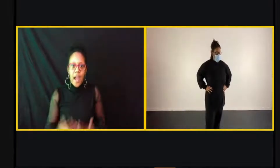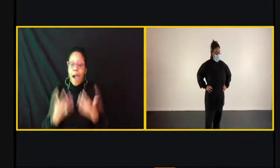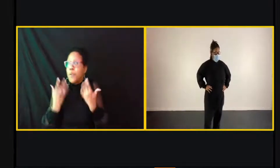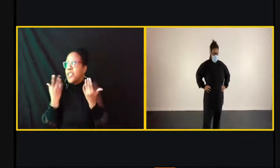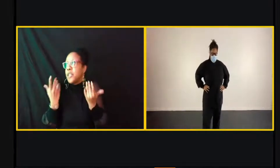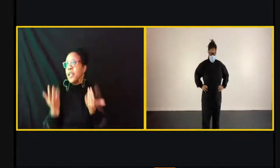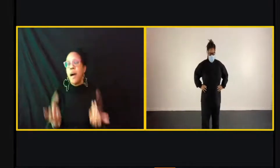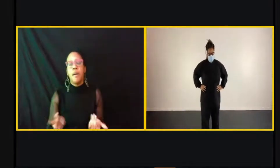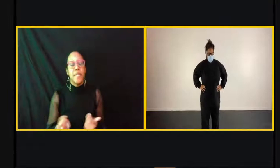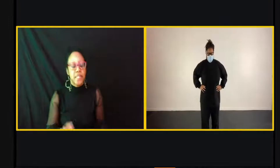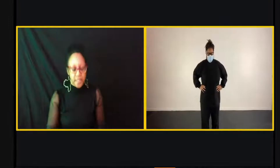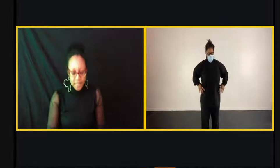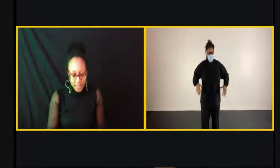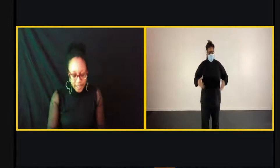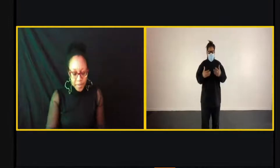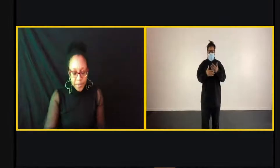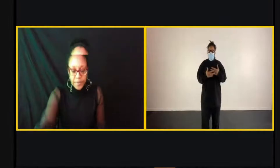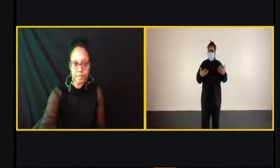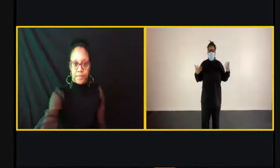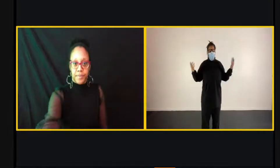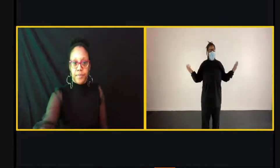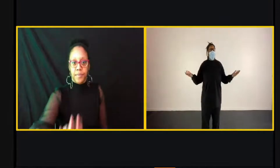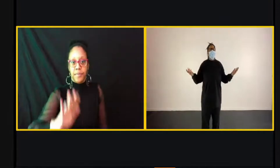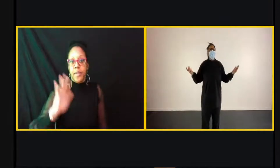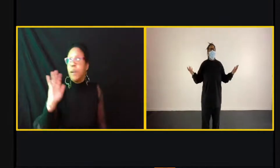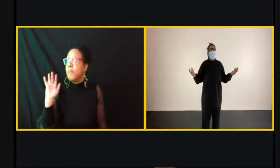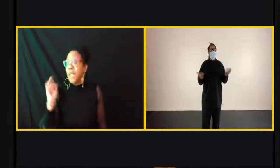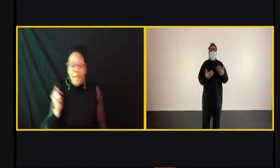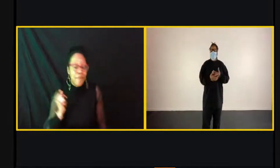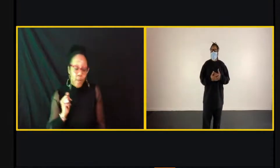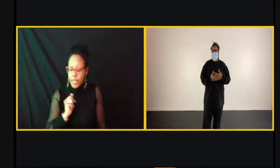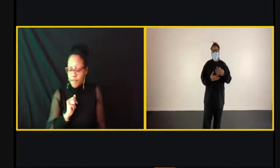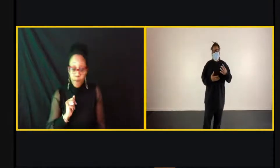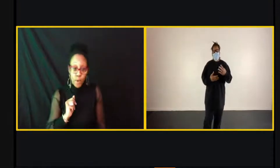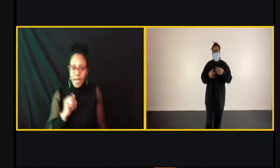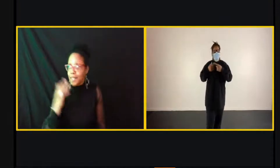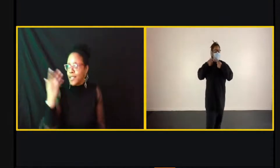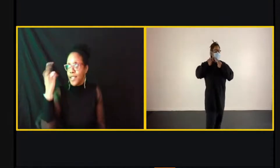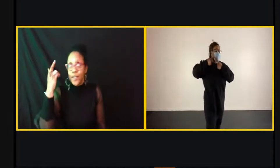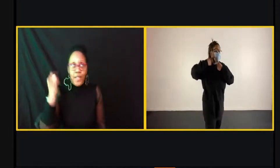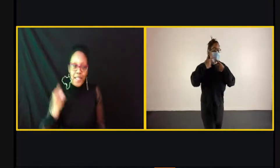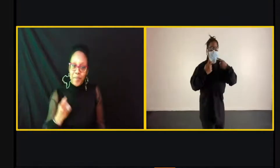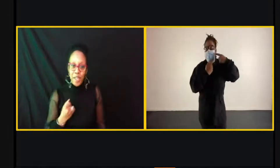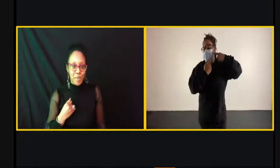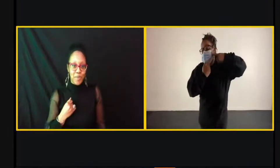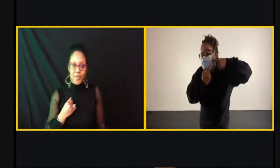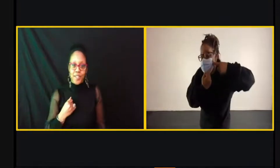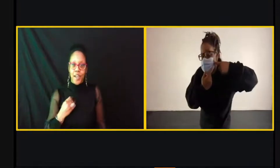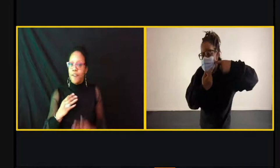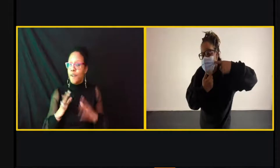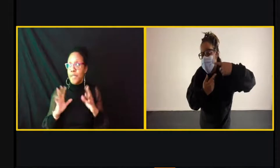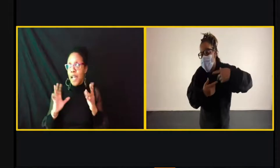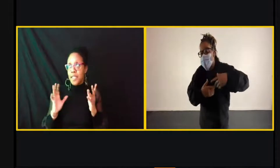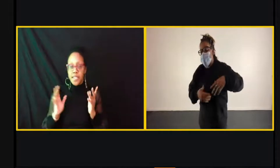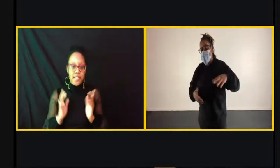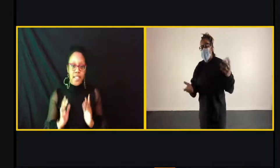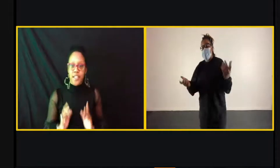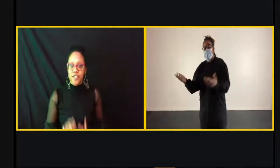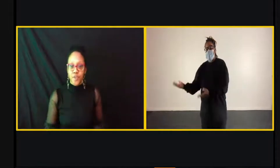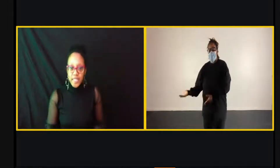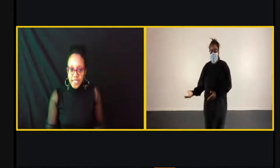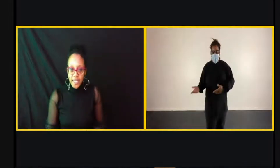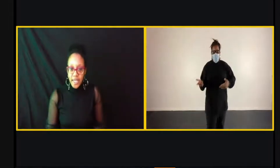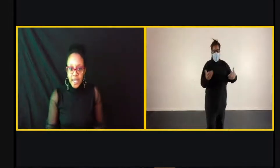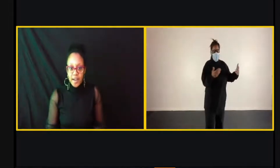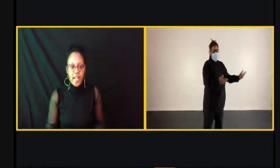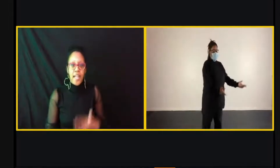strong. I wish it could all be so simple. But I'm 44 and still getting pimples. From toxicity and